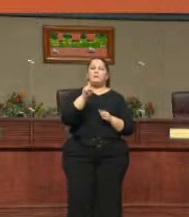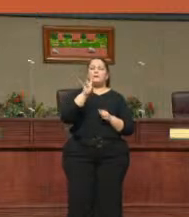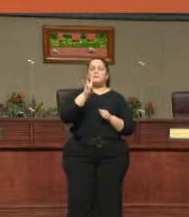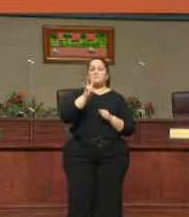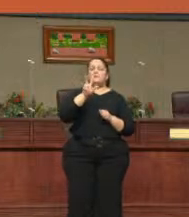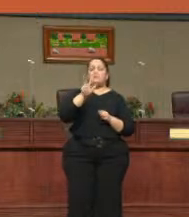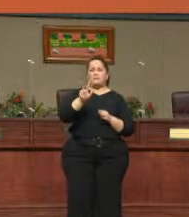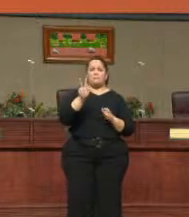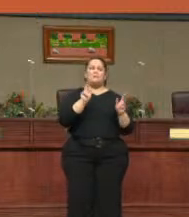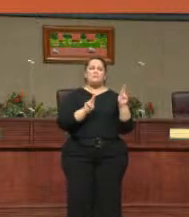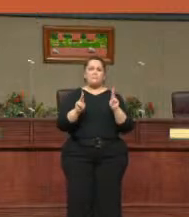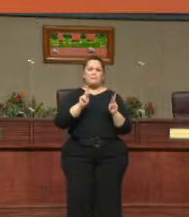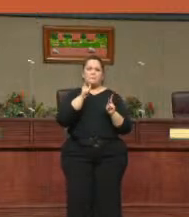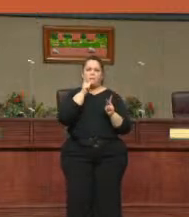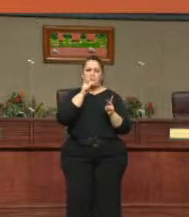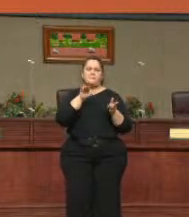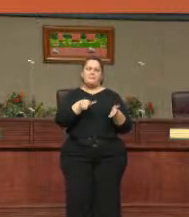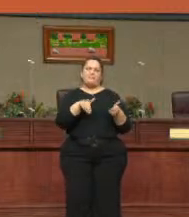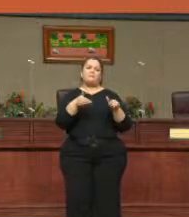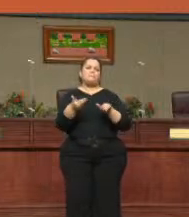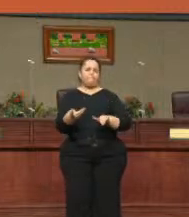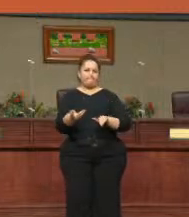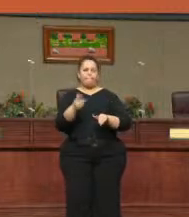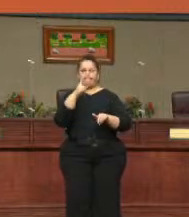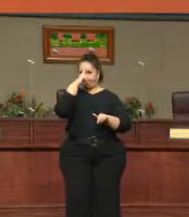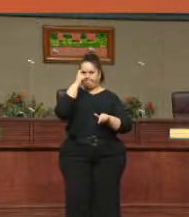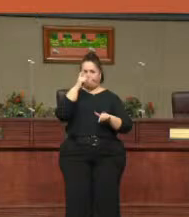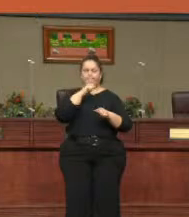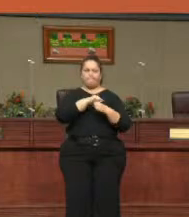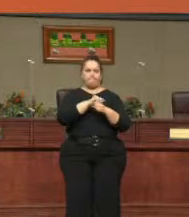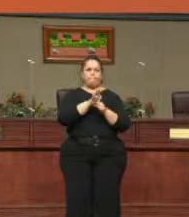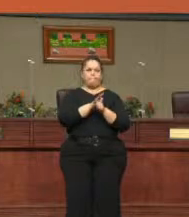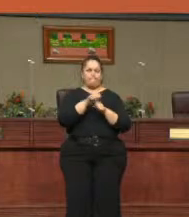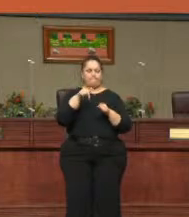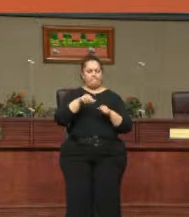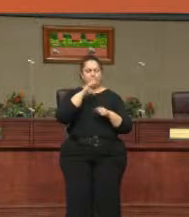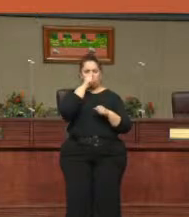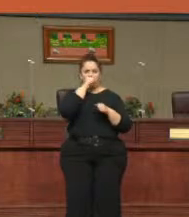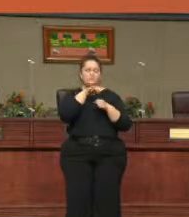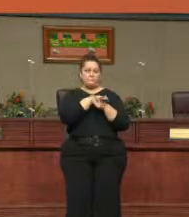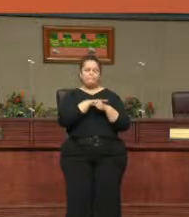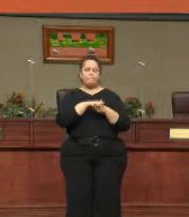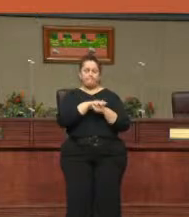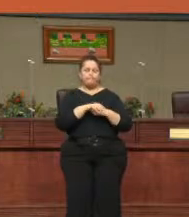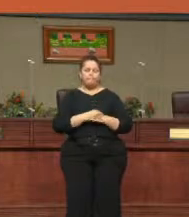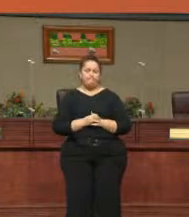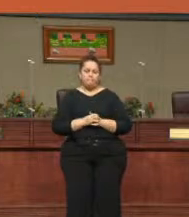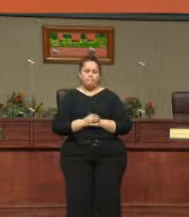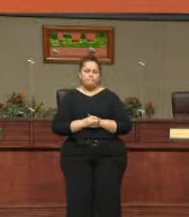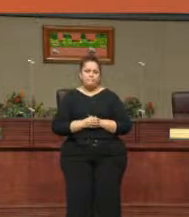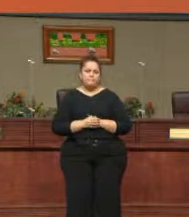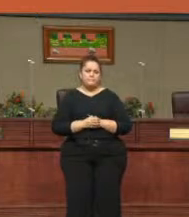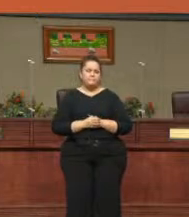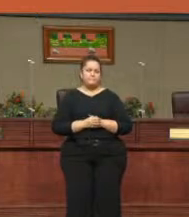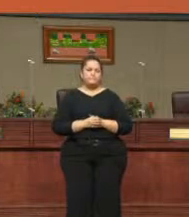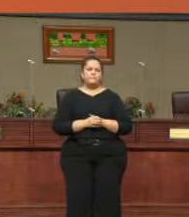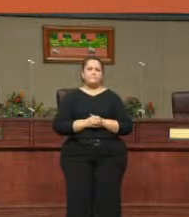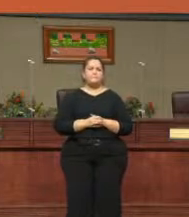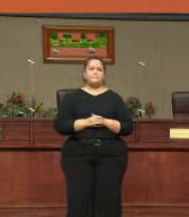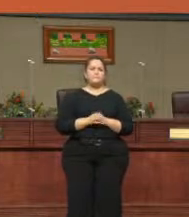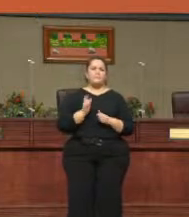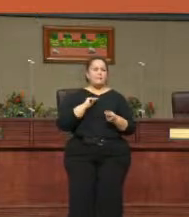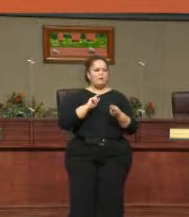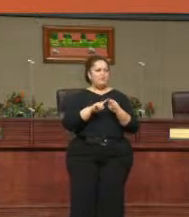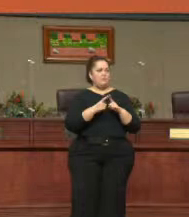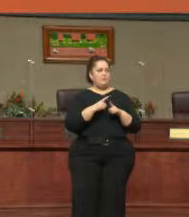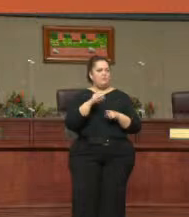1,173 residents who died of the COVID-19 virus. Our friend Dr.